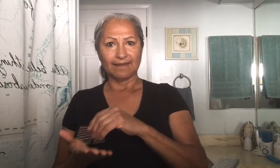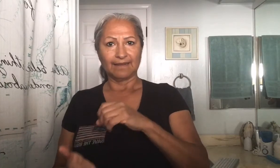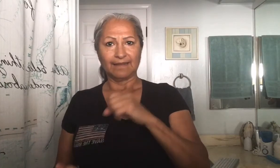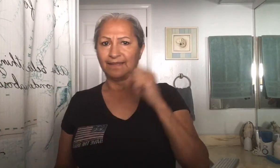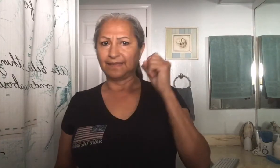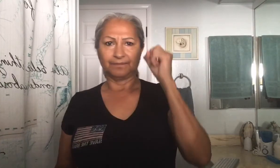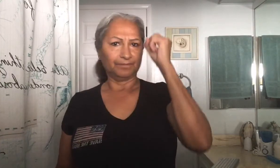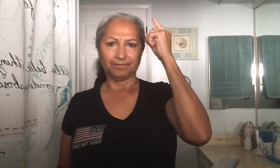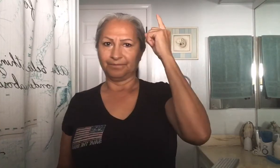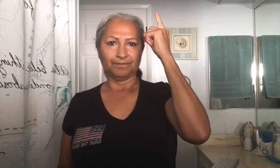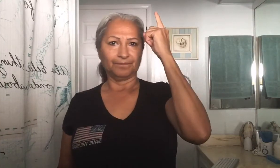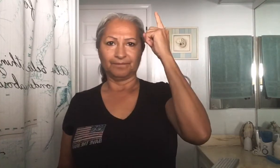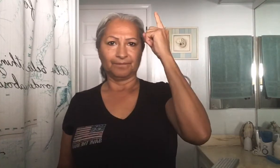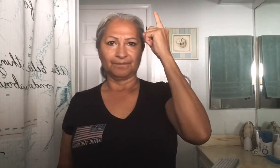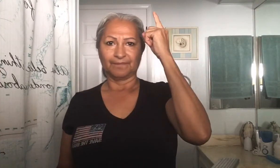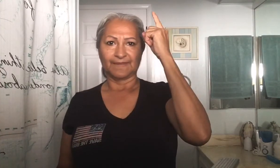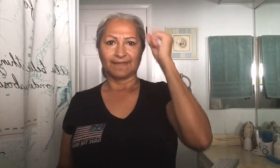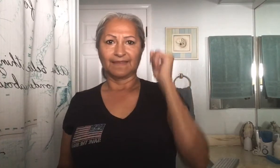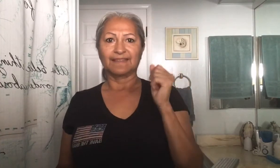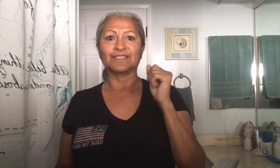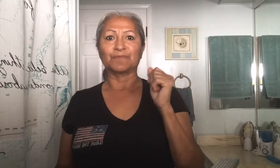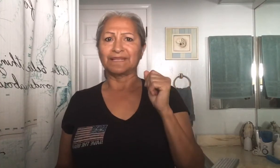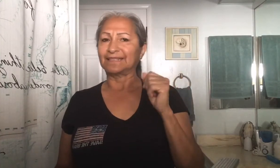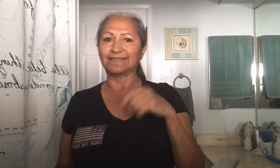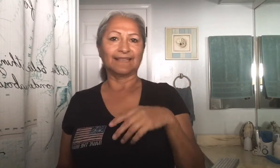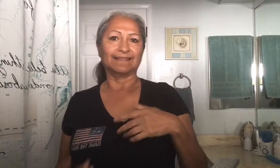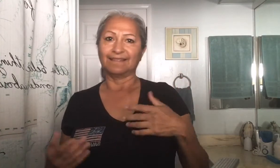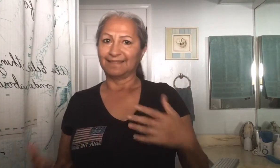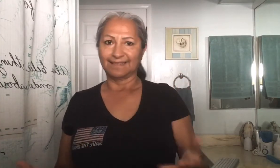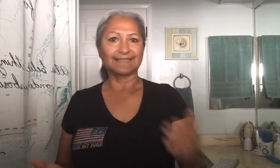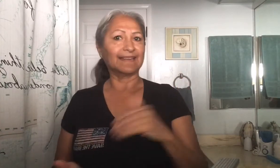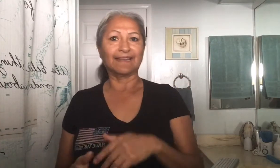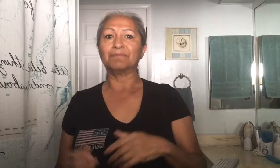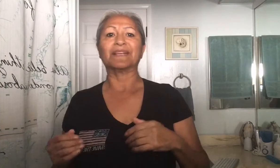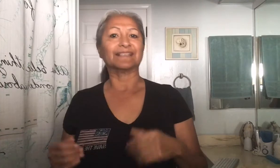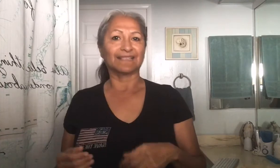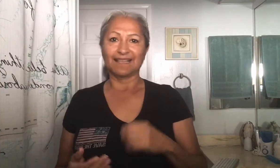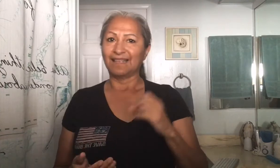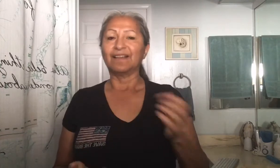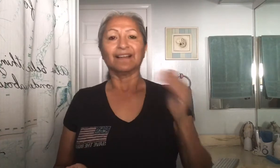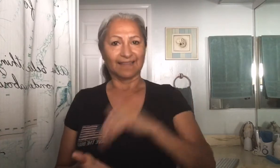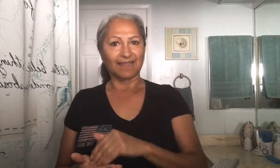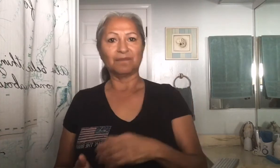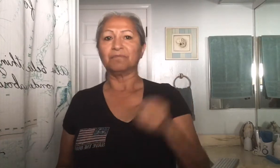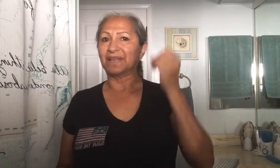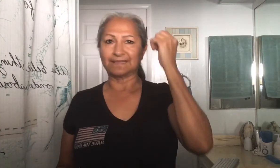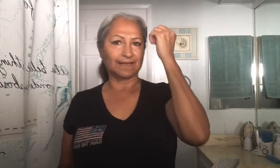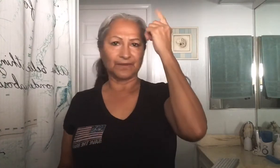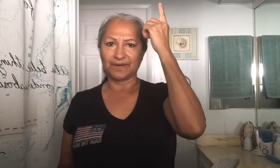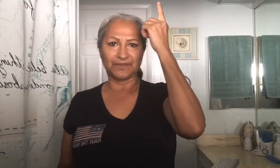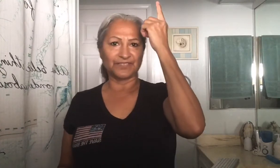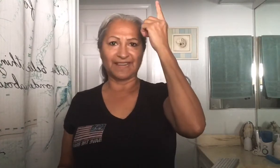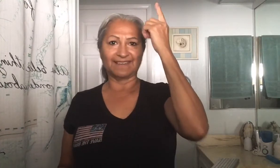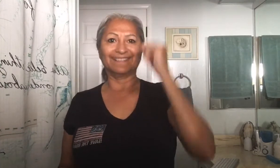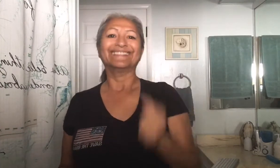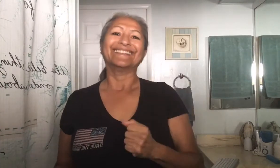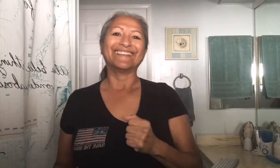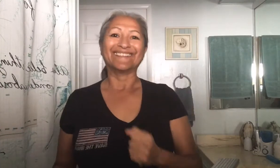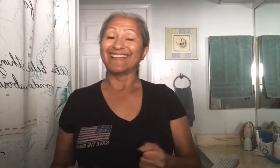and then, because you're basically saying sign again because I don't understand. Okay, see,